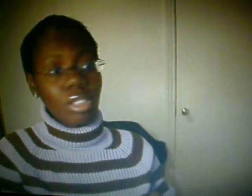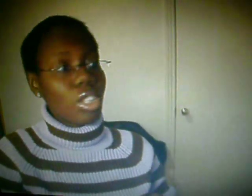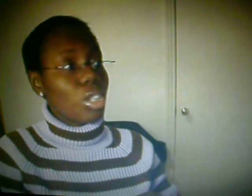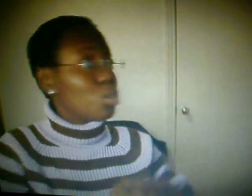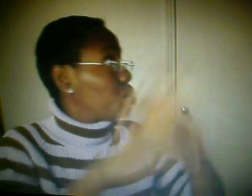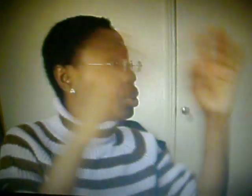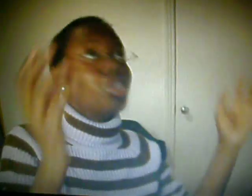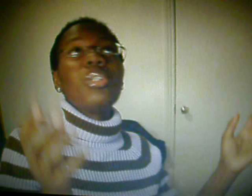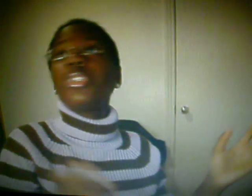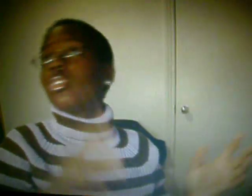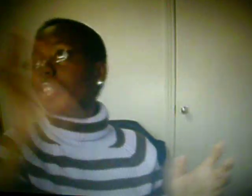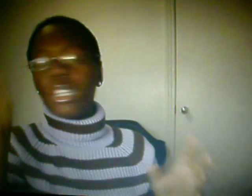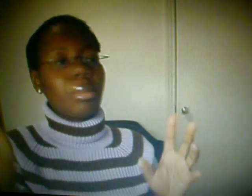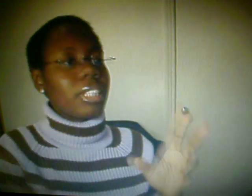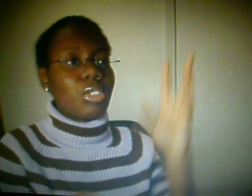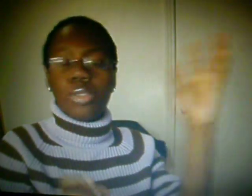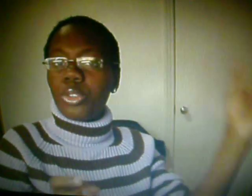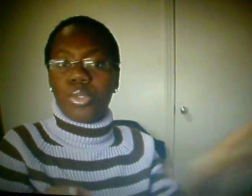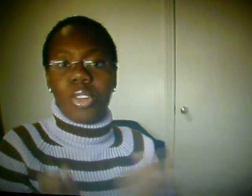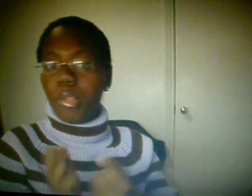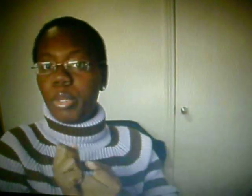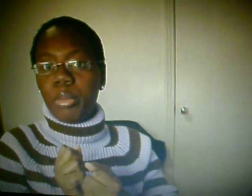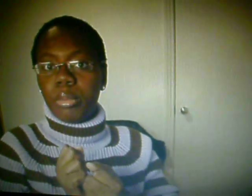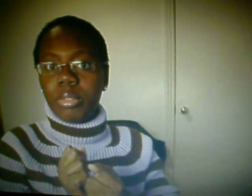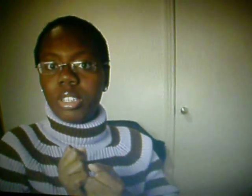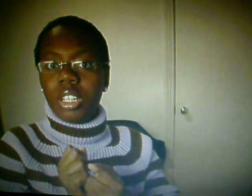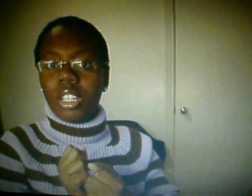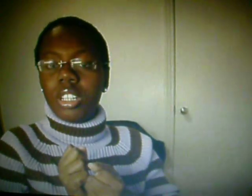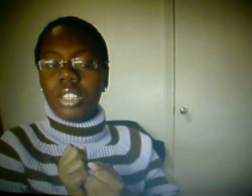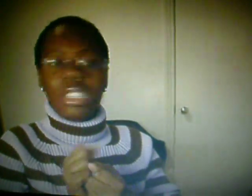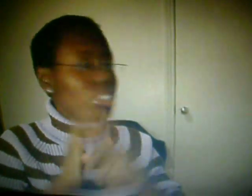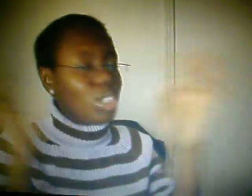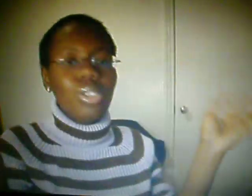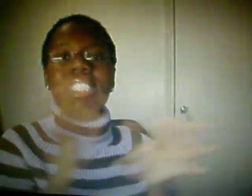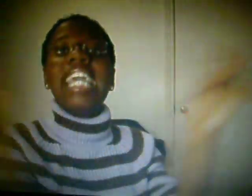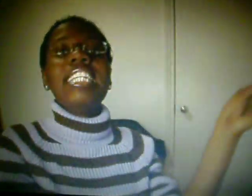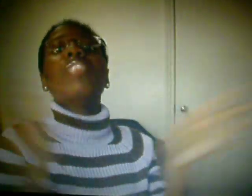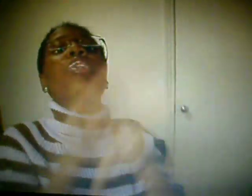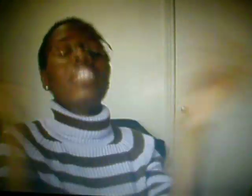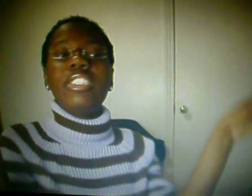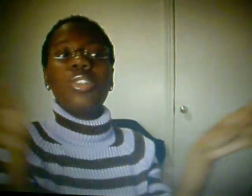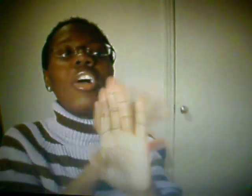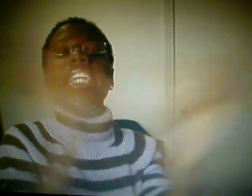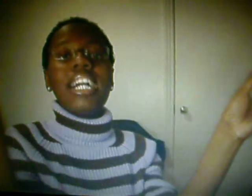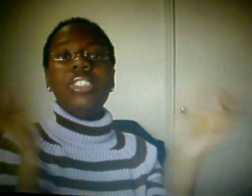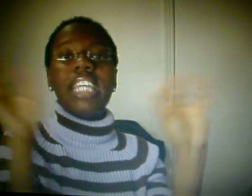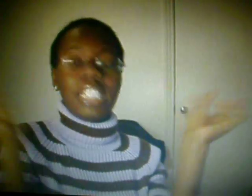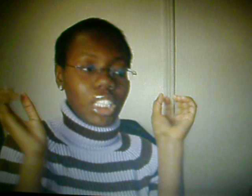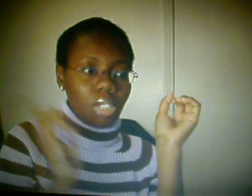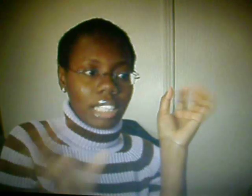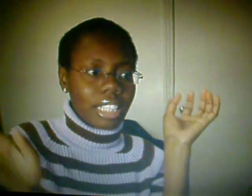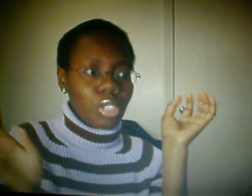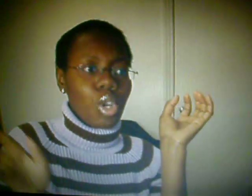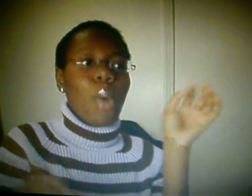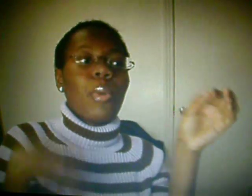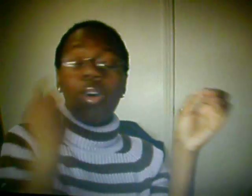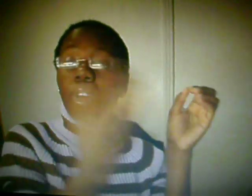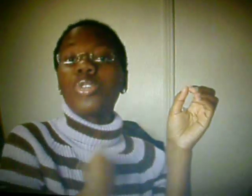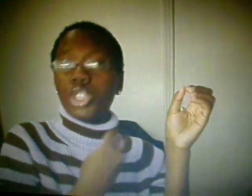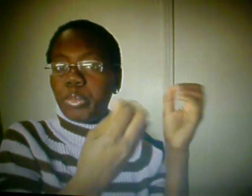through situations or circumstances or through other people. He uses anything because He's God. can use anything to answer it. But God also speaks